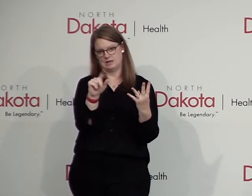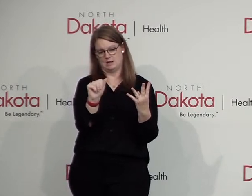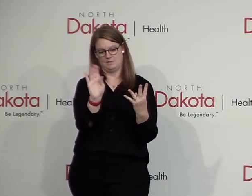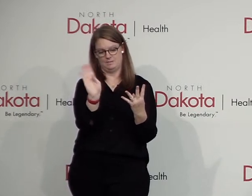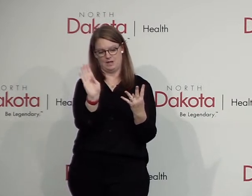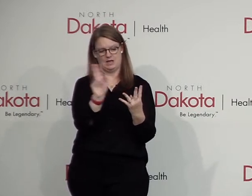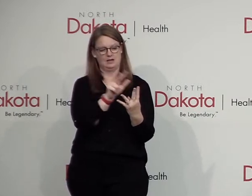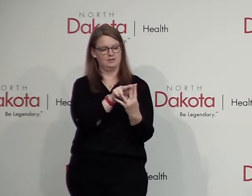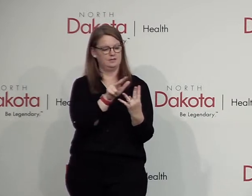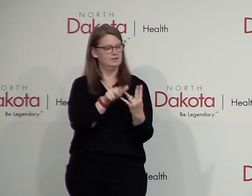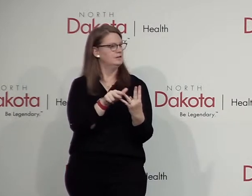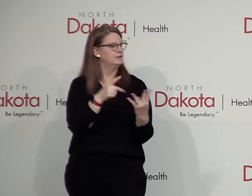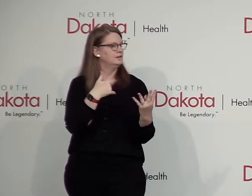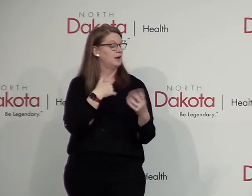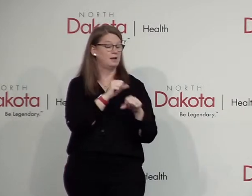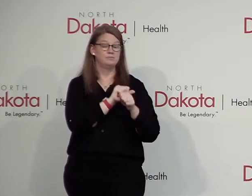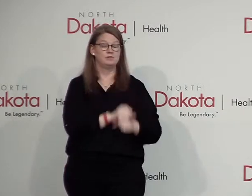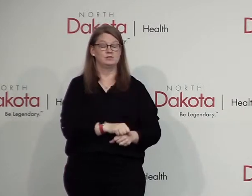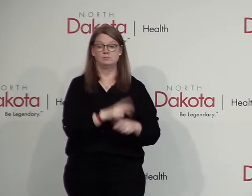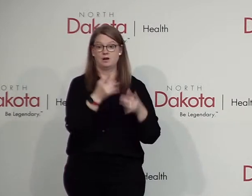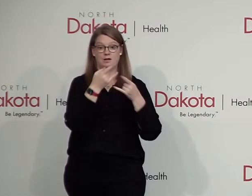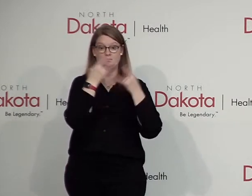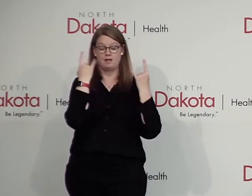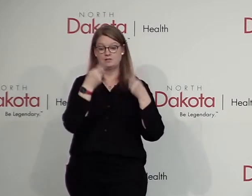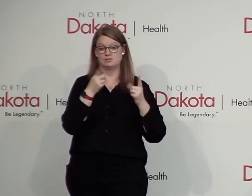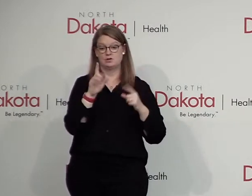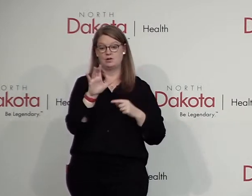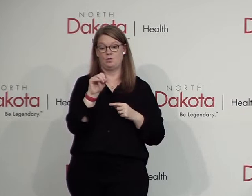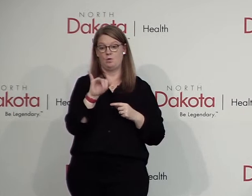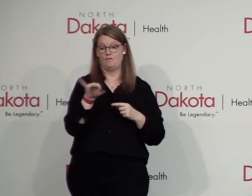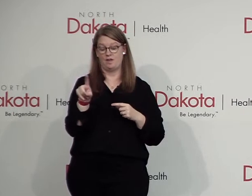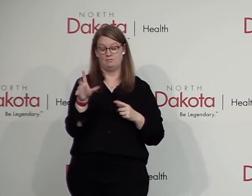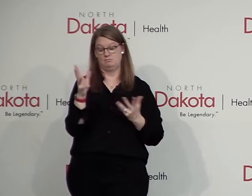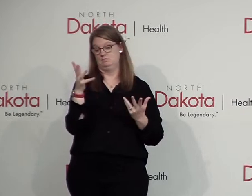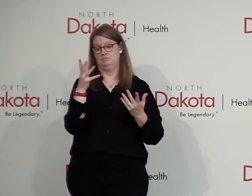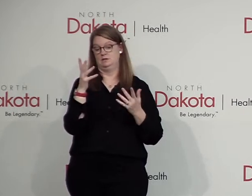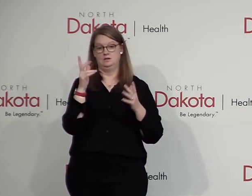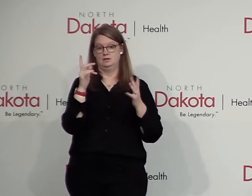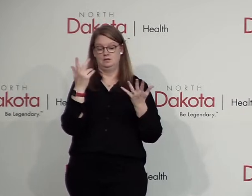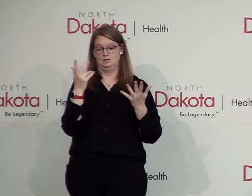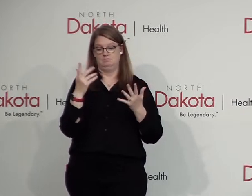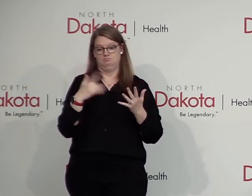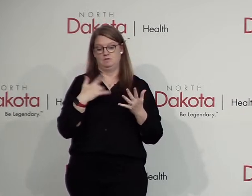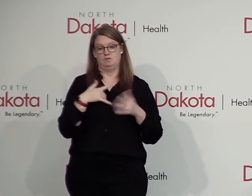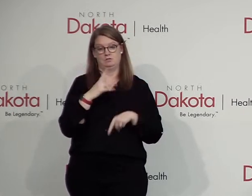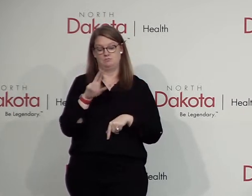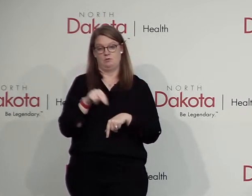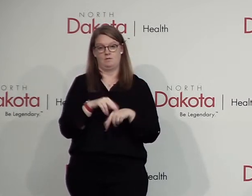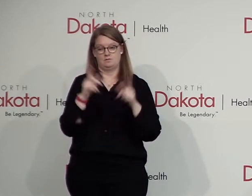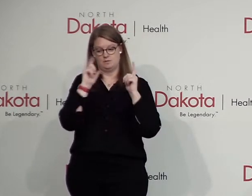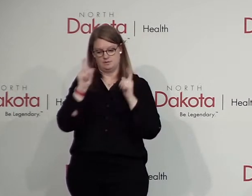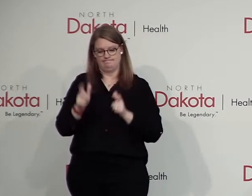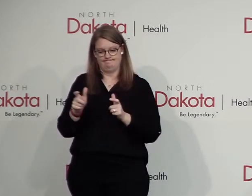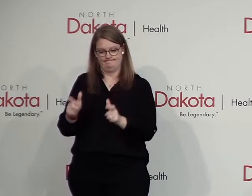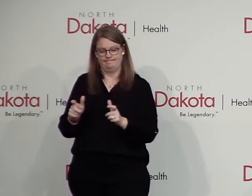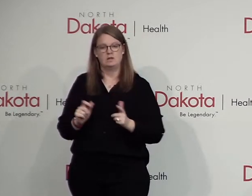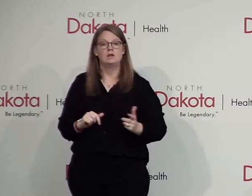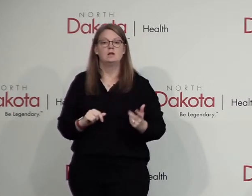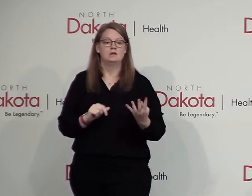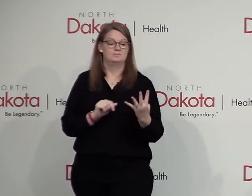I'm going to take this off. I've been so used to wearing a mask during COVID, it's just second nature for me.